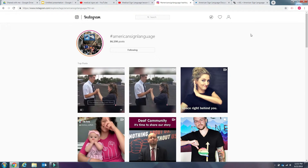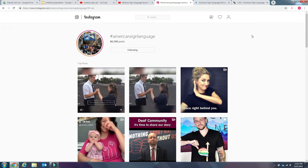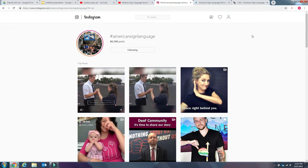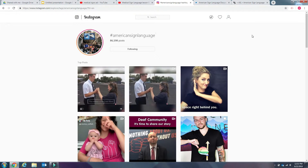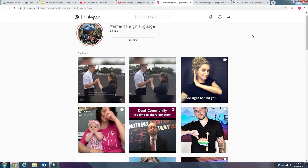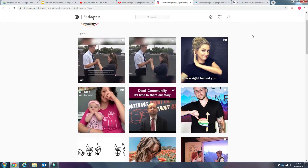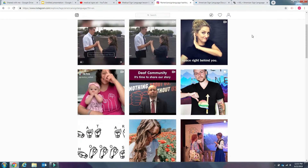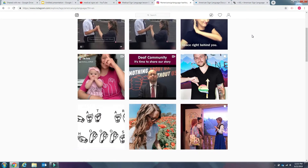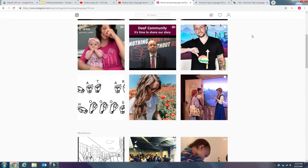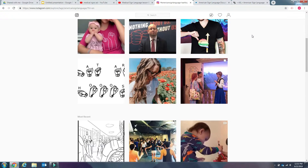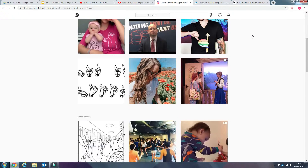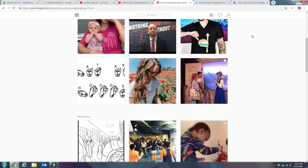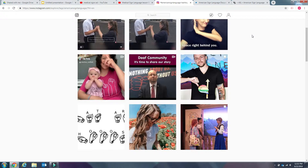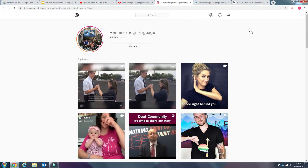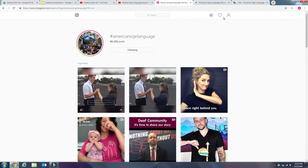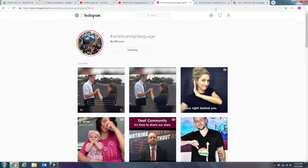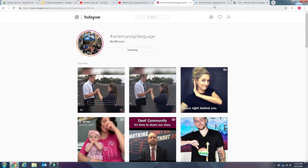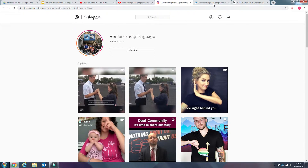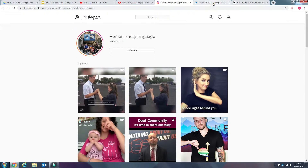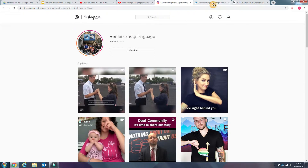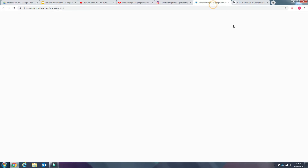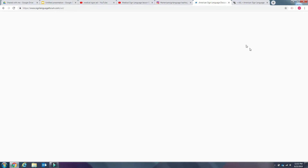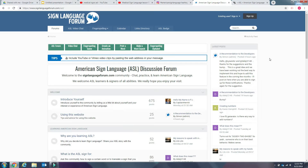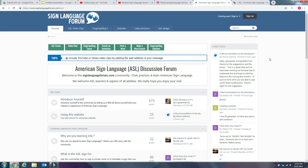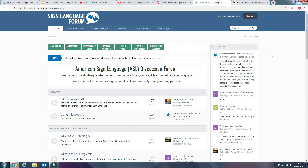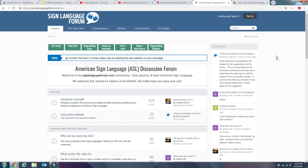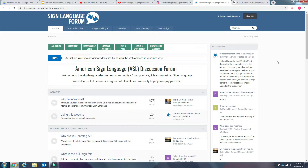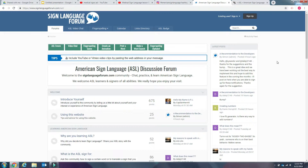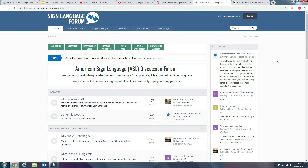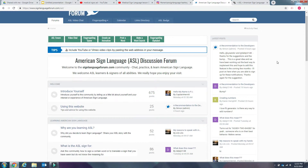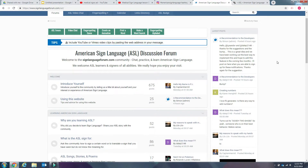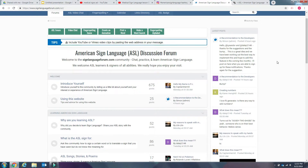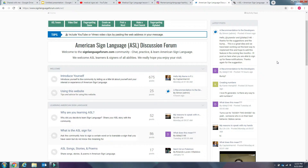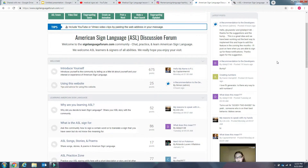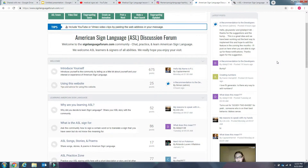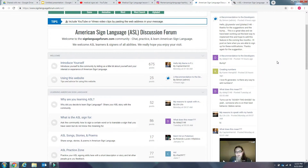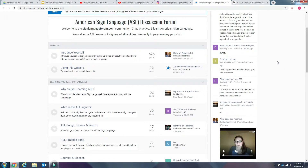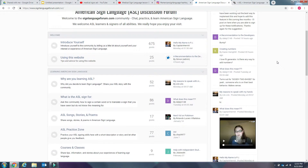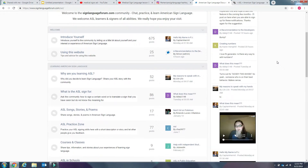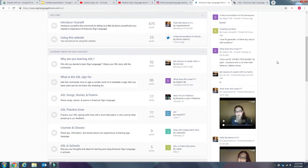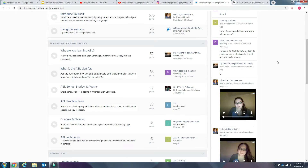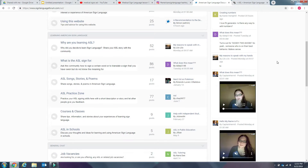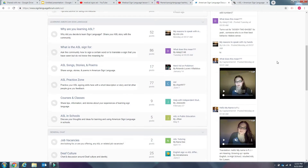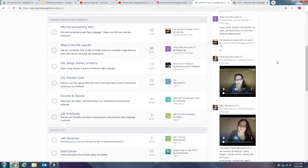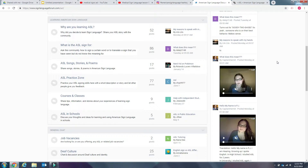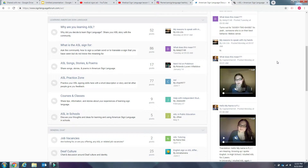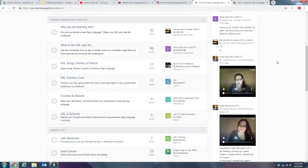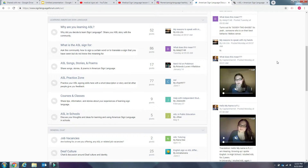Instagram account. I also used help forums to gain some knowledge. To be honest, I didn't find these to be the